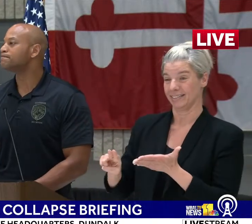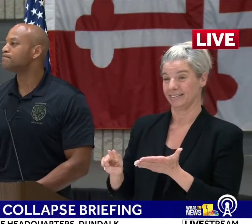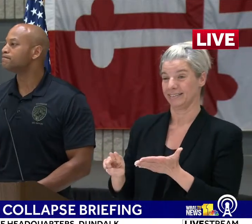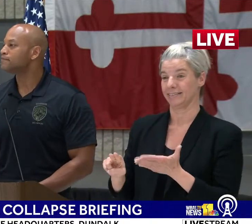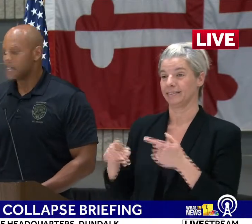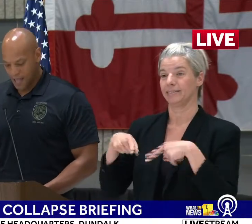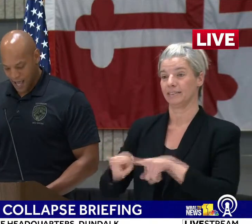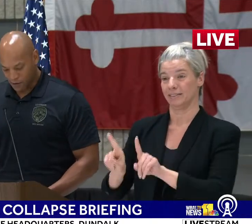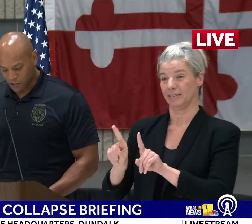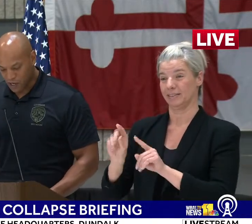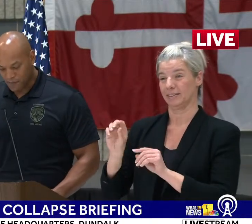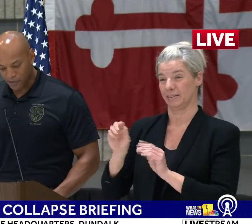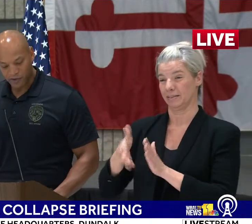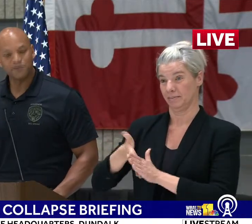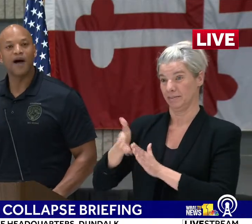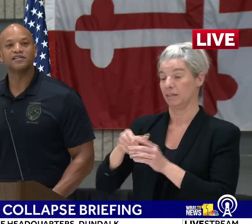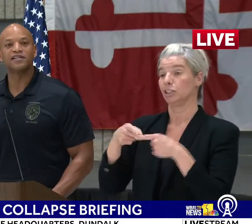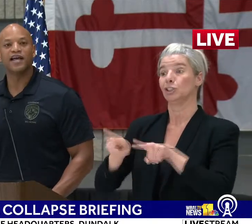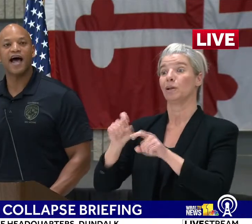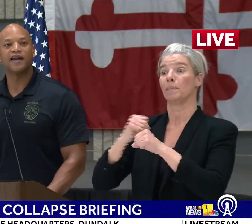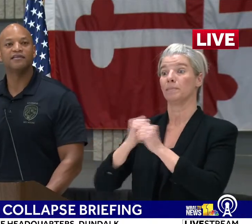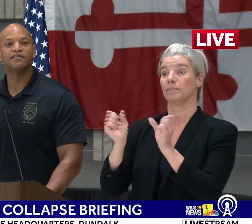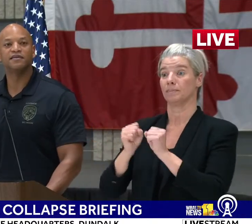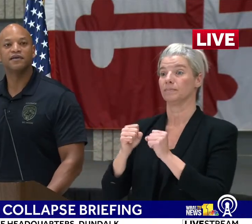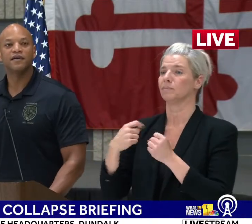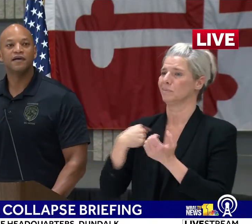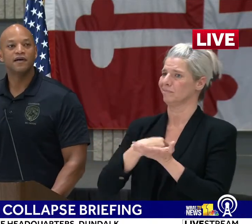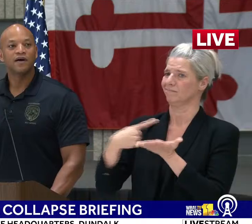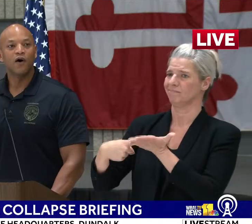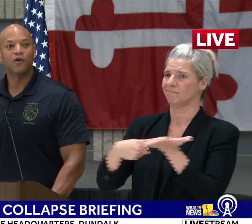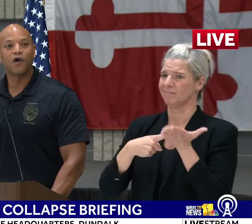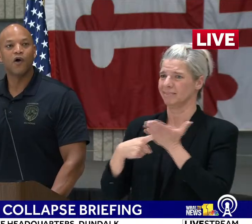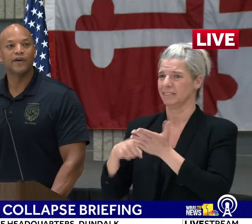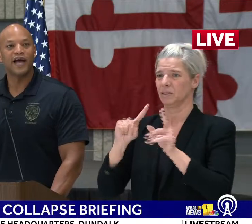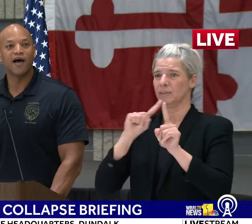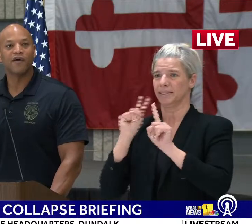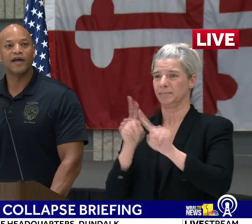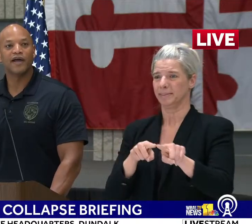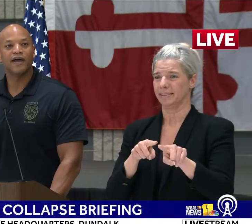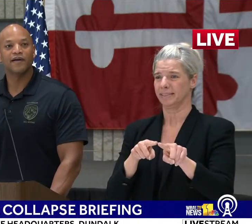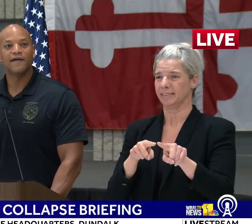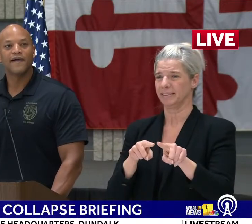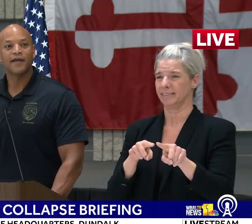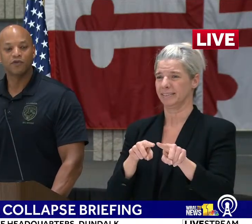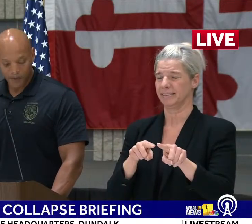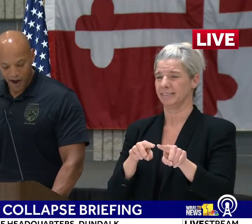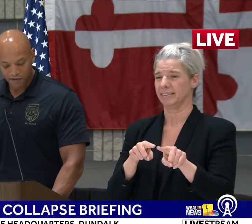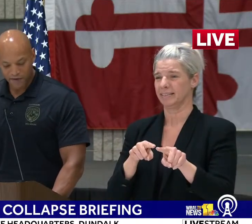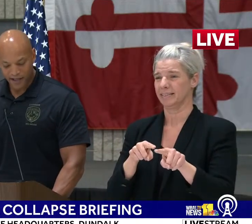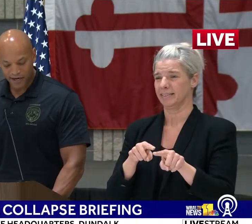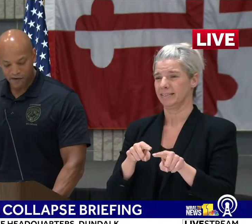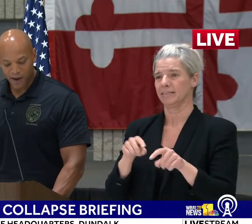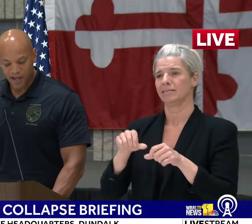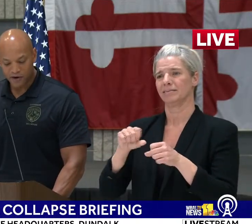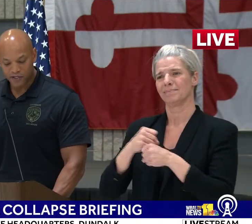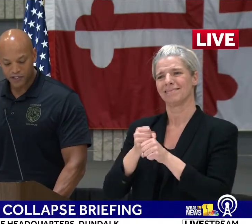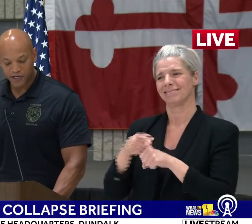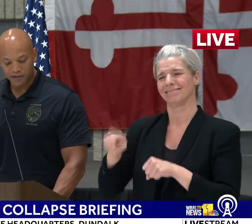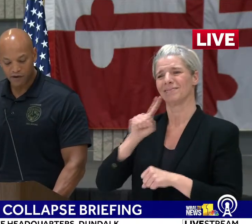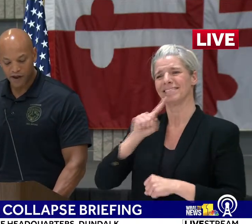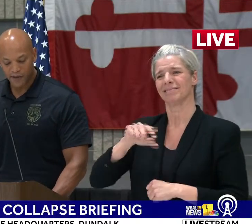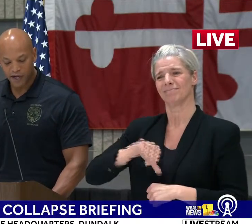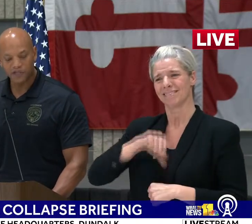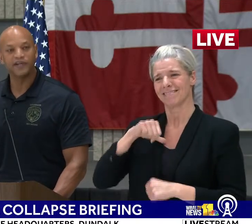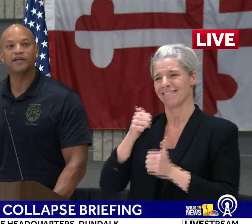bombing. And he was talking about the response that they had in Oklahoma and how he was proud of the fact that